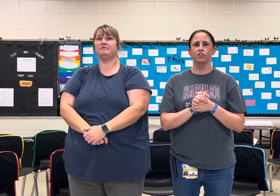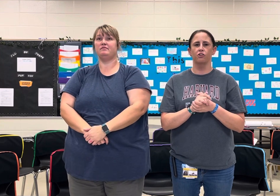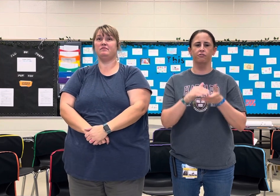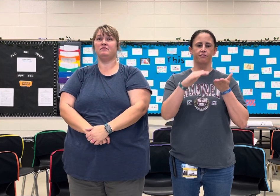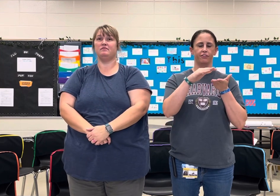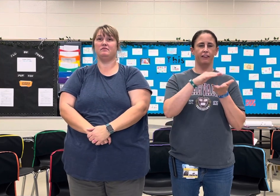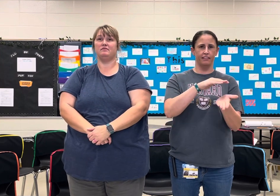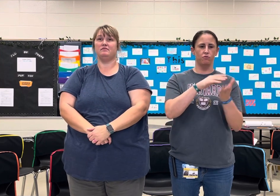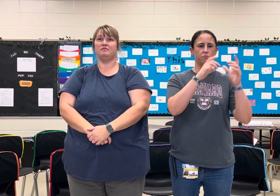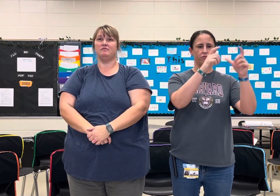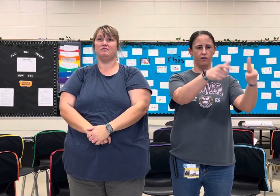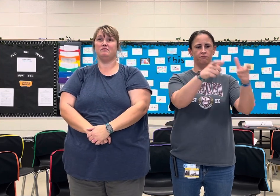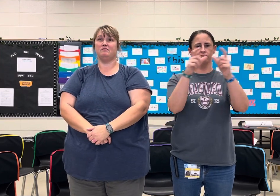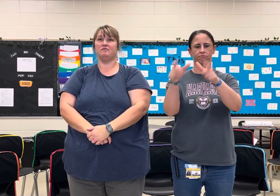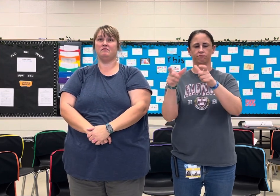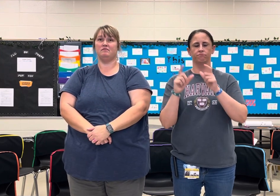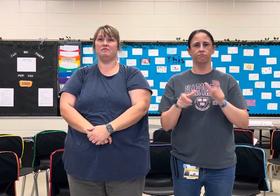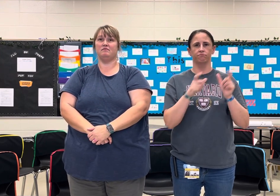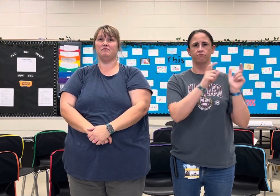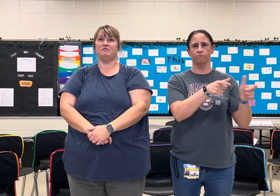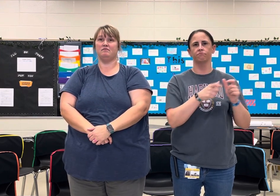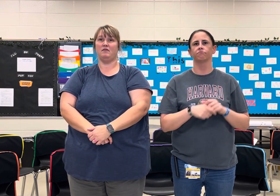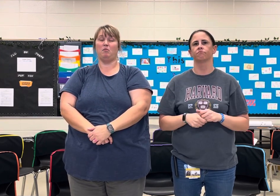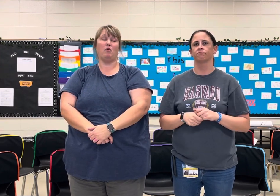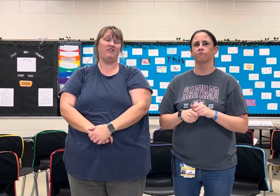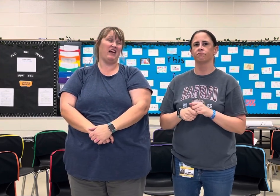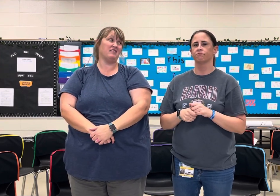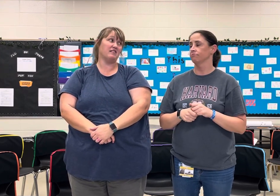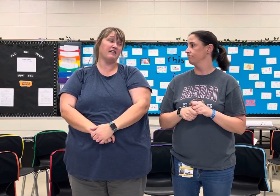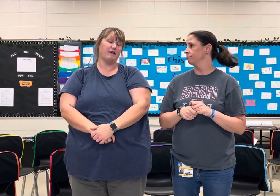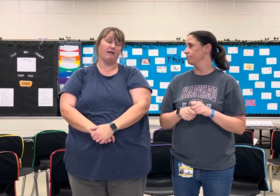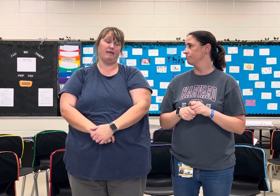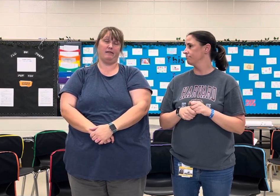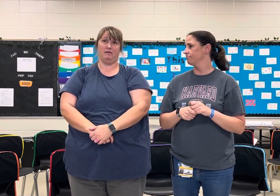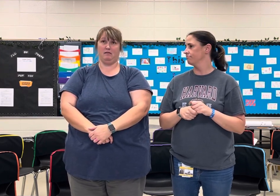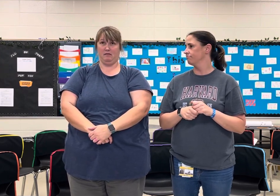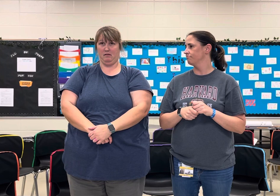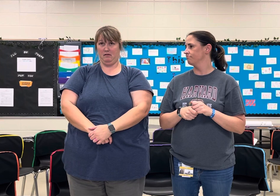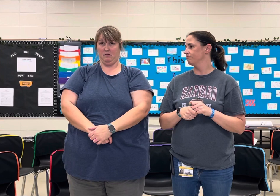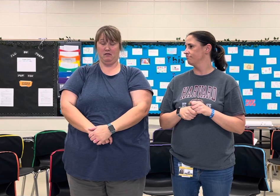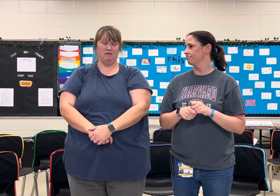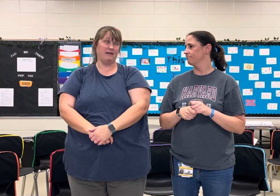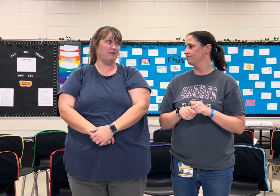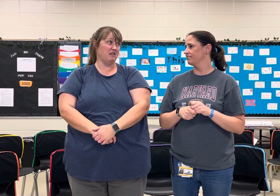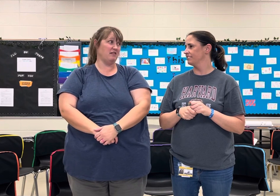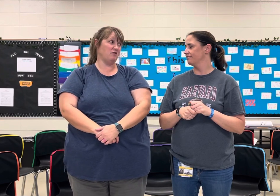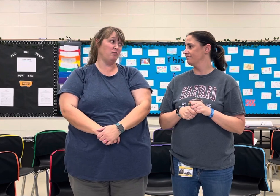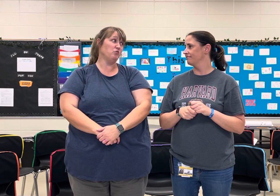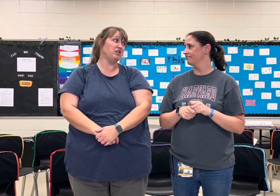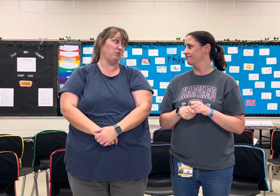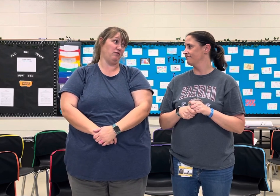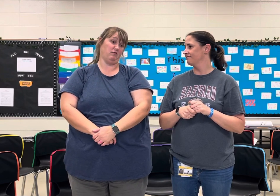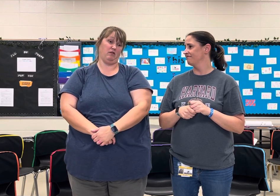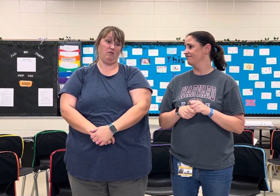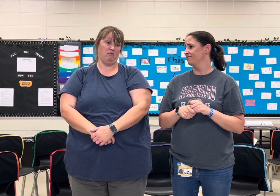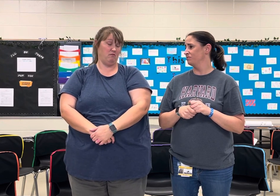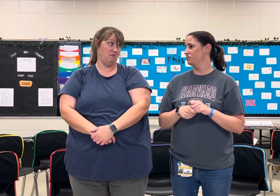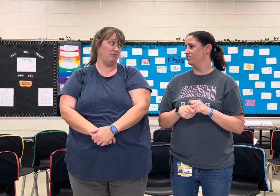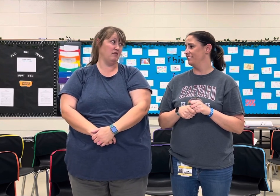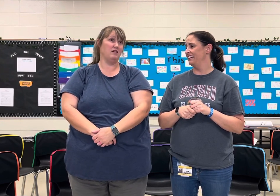Stove. You've had that one before. But what if it has 6 eyes? Like some of these new bougie ones do. Well, then they